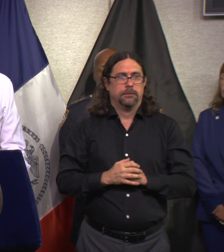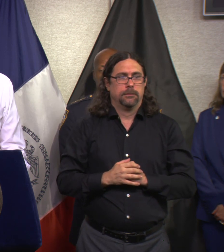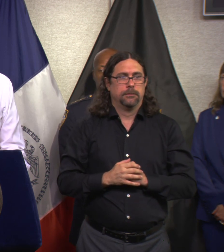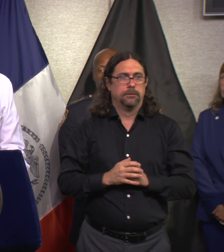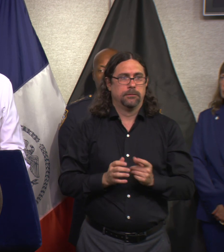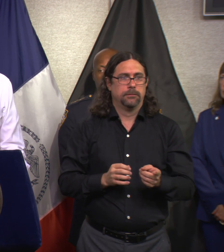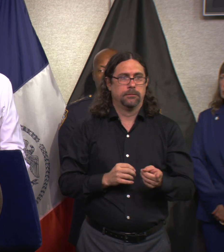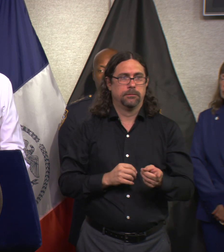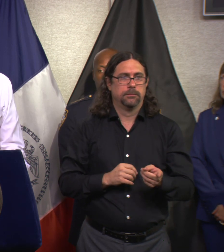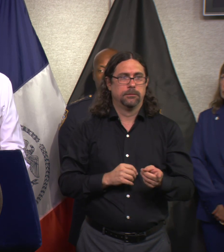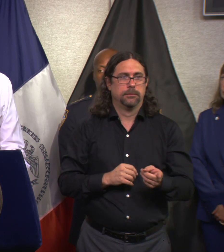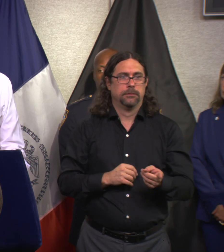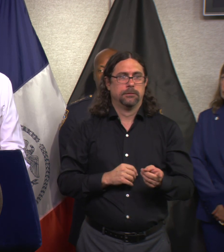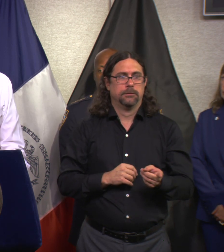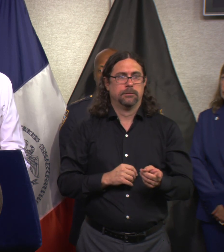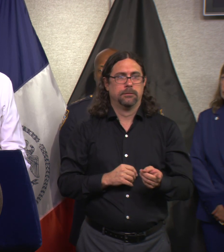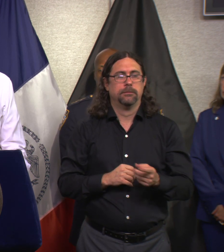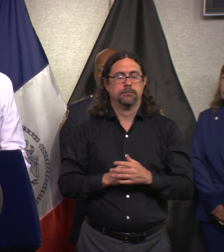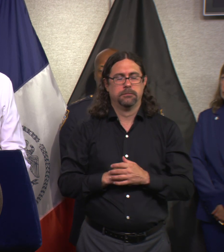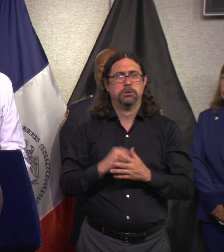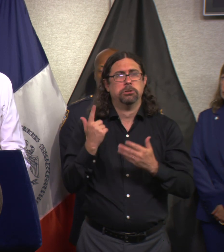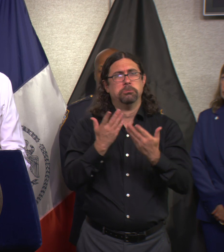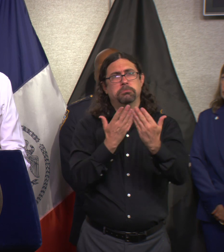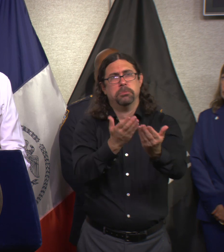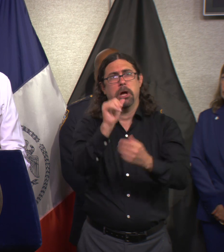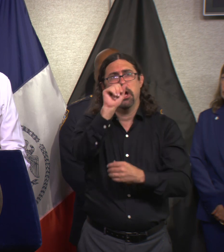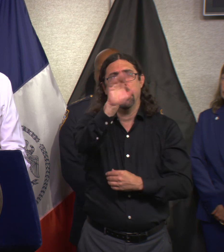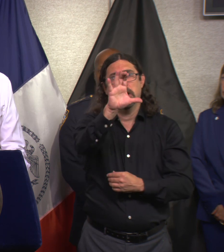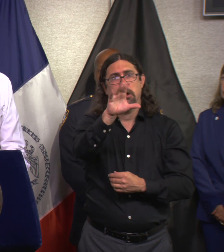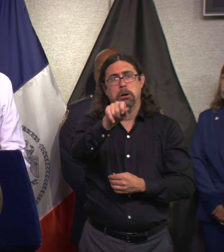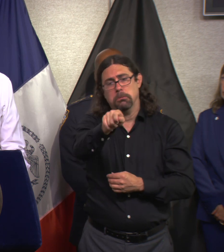city buildings starting on Friday